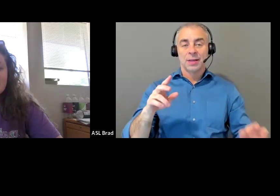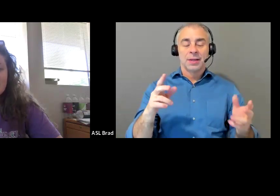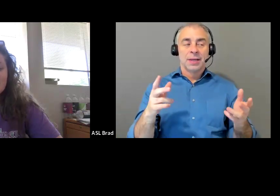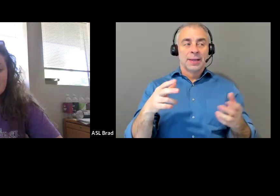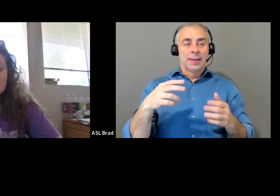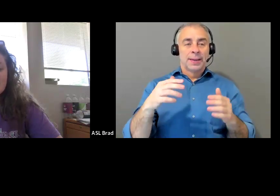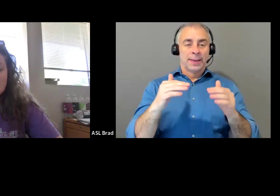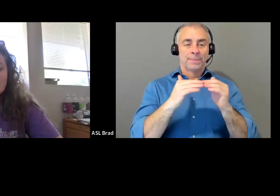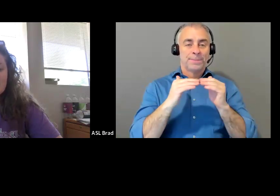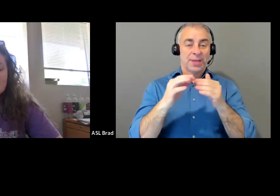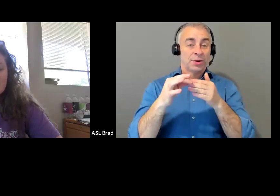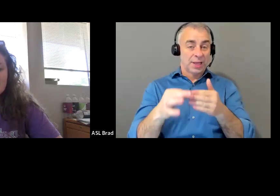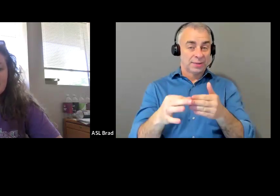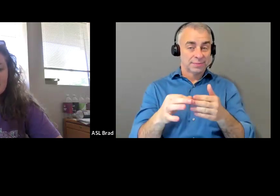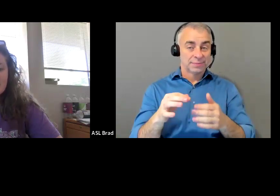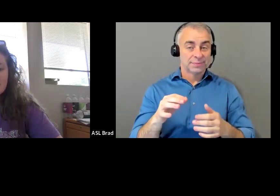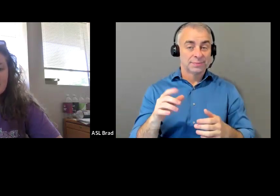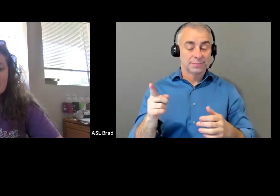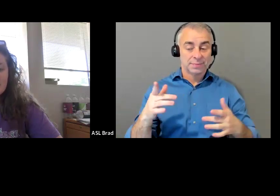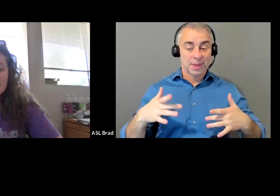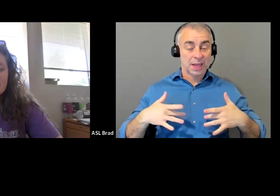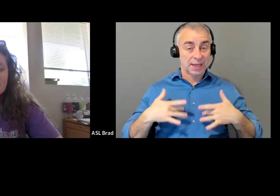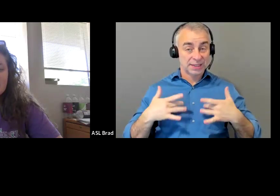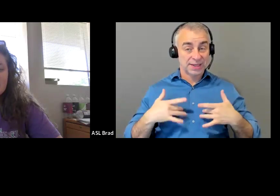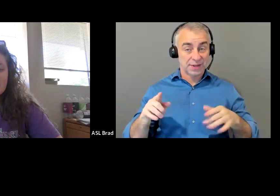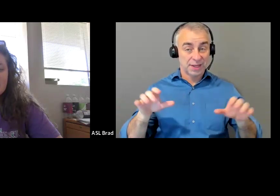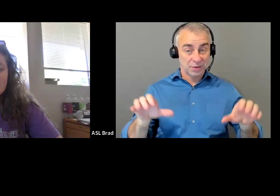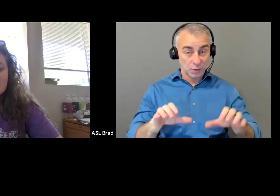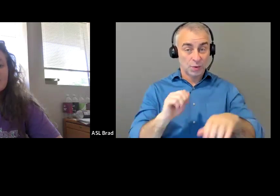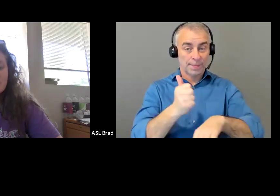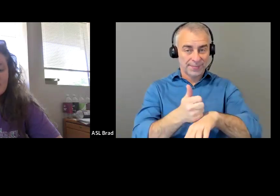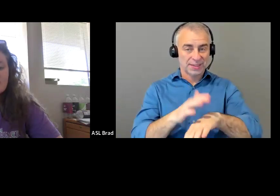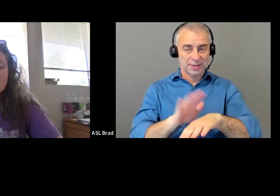A lot of the activities that they do are things that interest them.